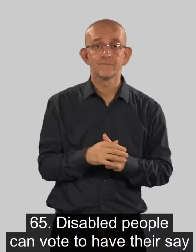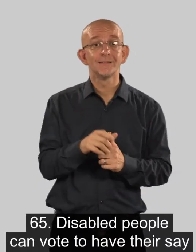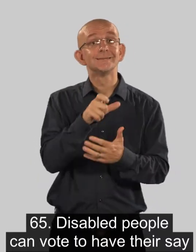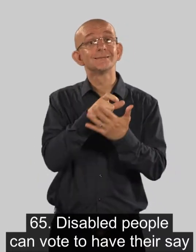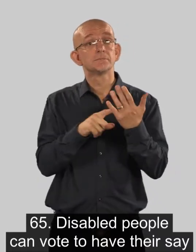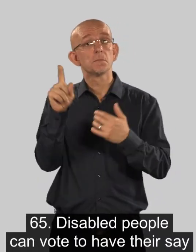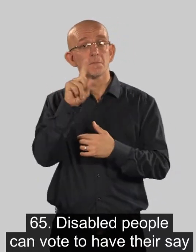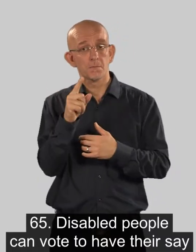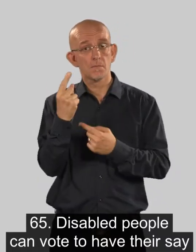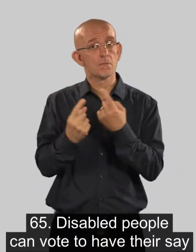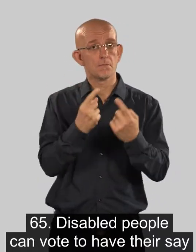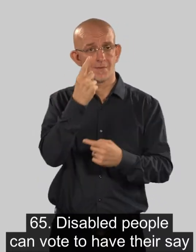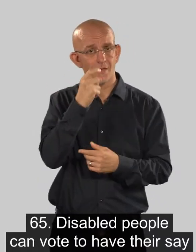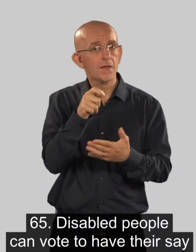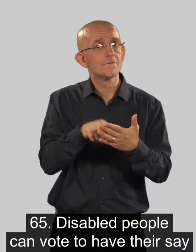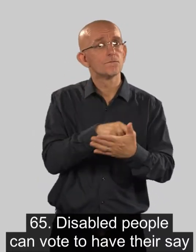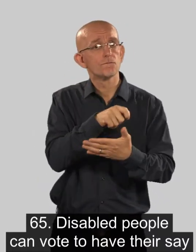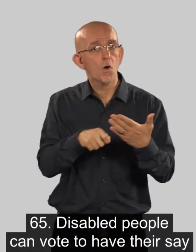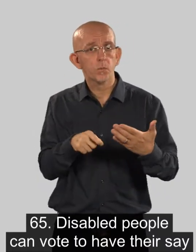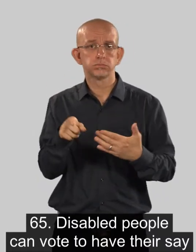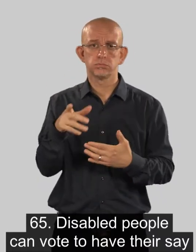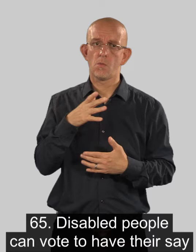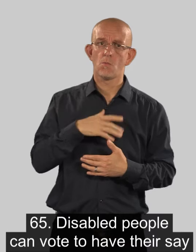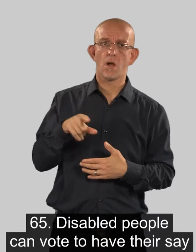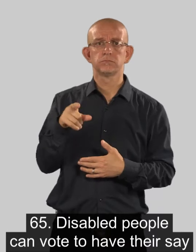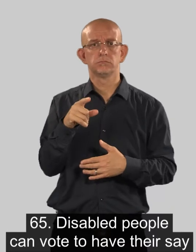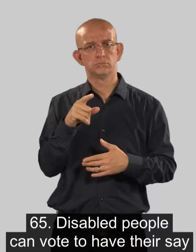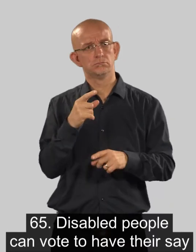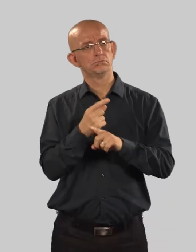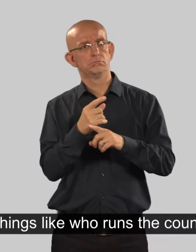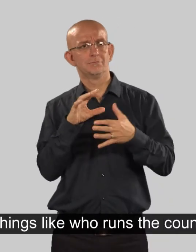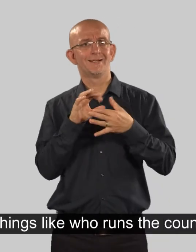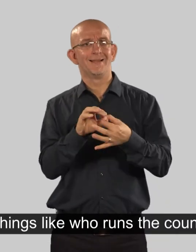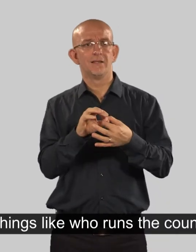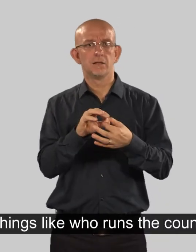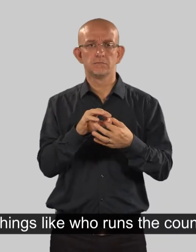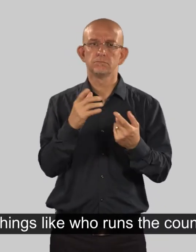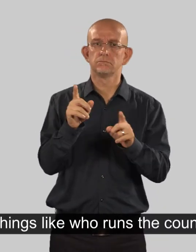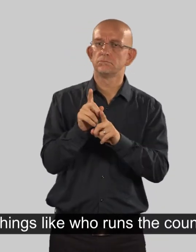65. Disabled people can vote to have their say in things like who runs the country.